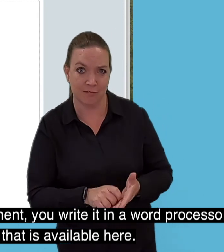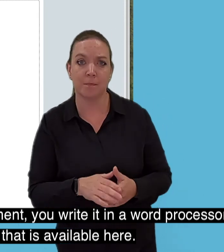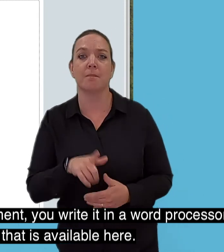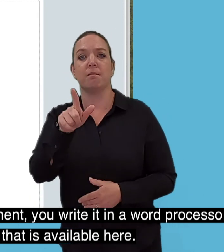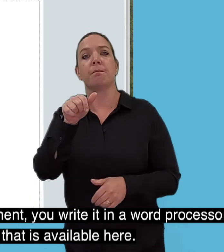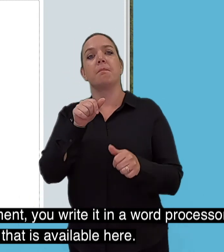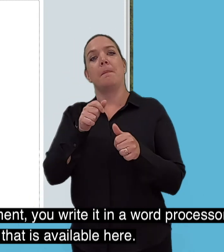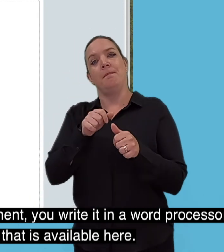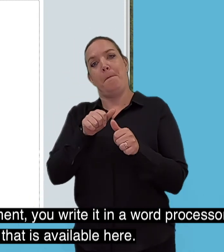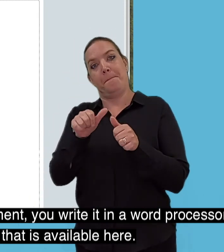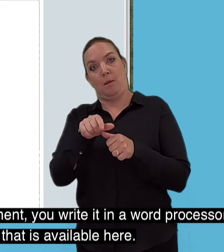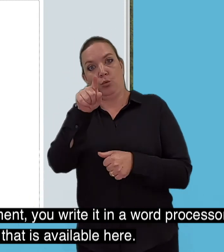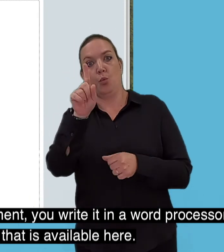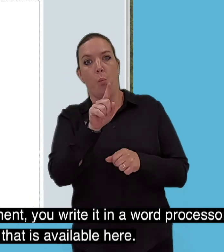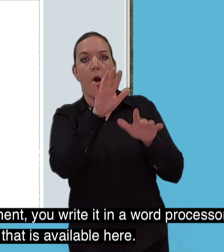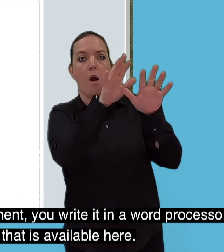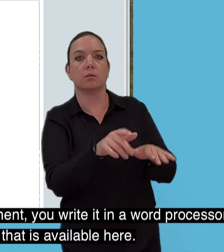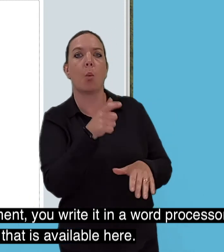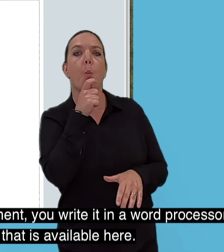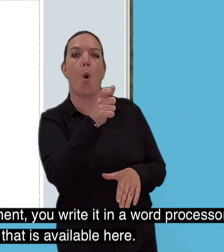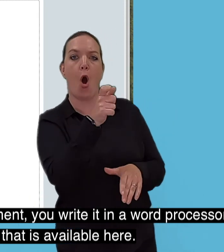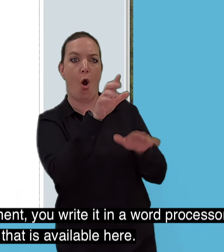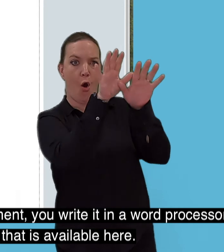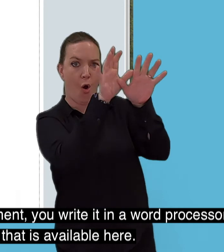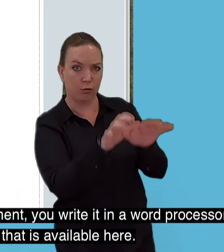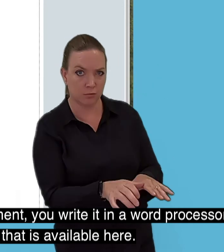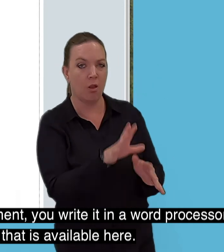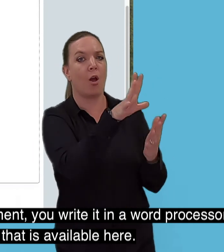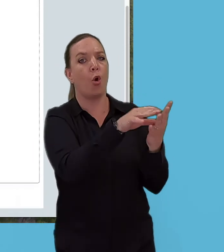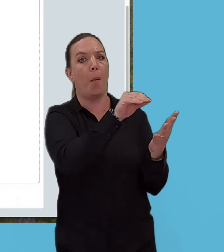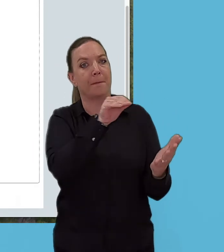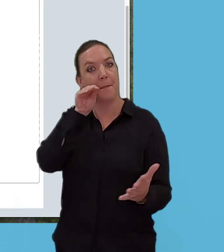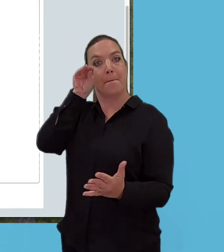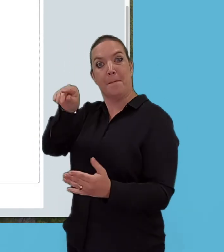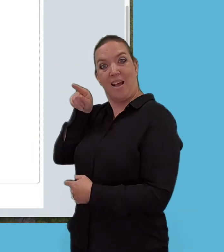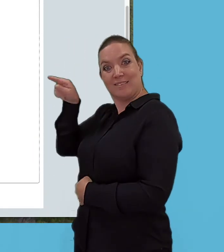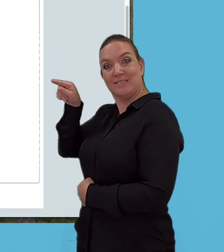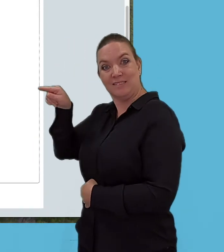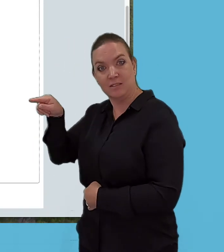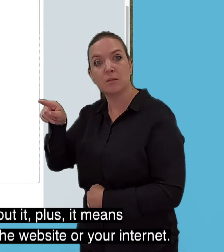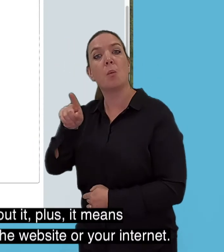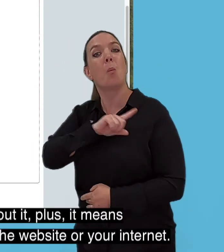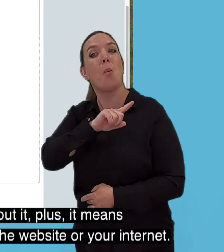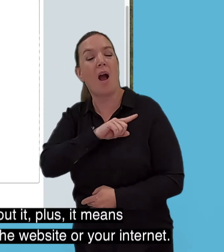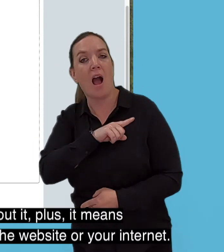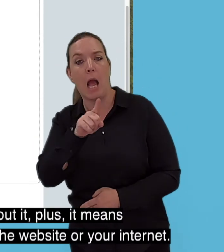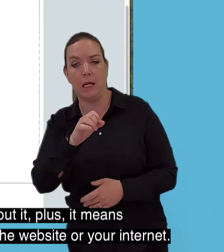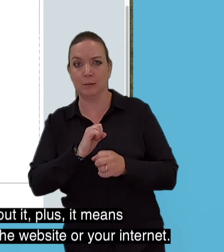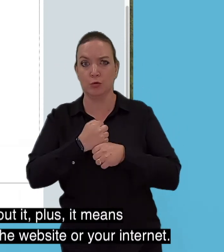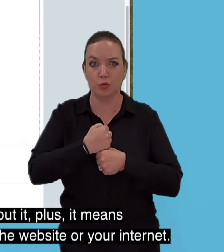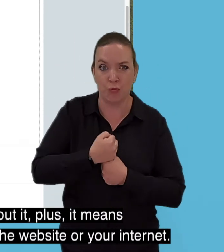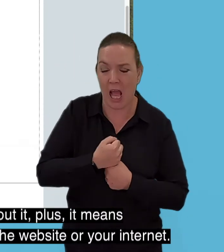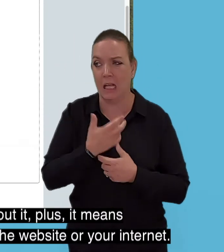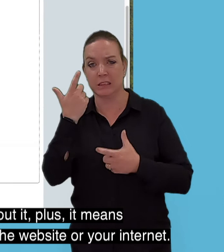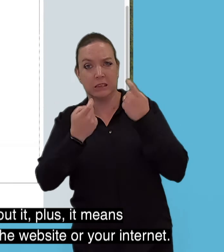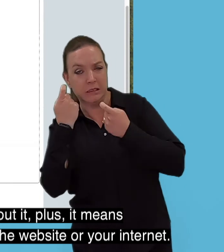processor first, and then copy and paste it into the box that is available here. It will mean that you're less stressed